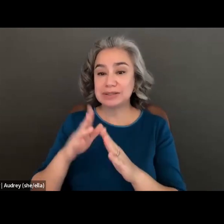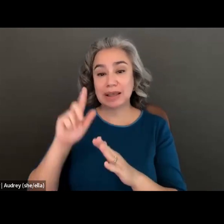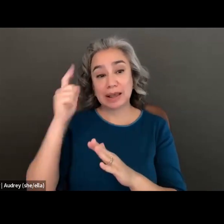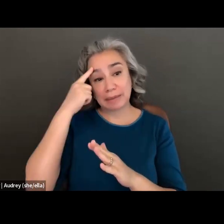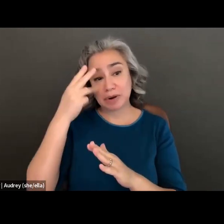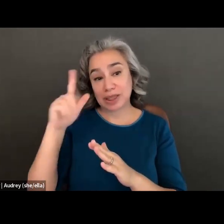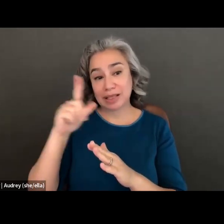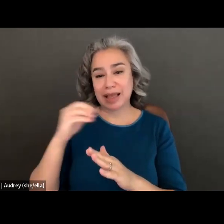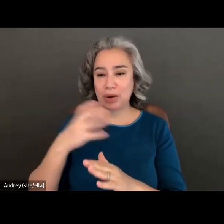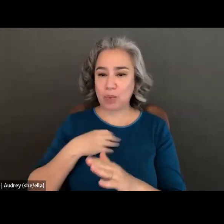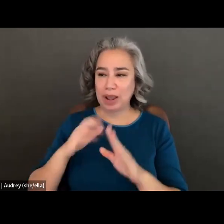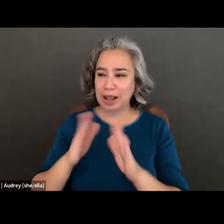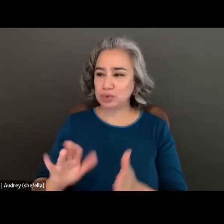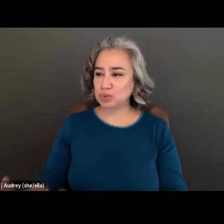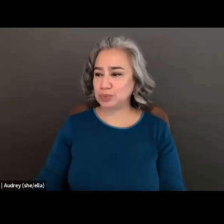House.